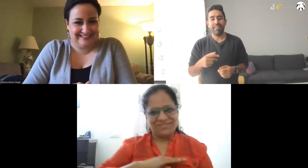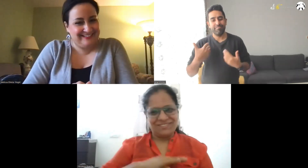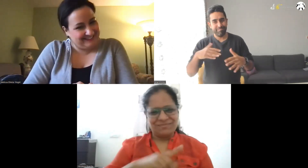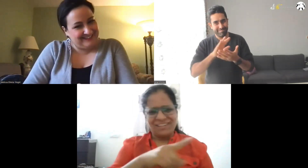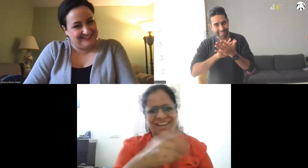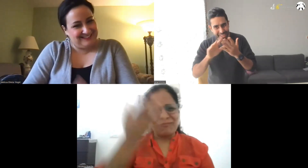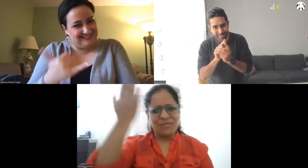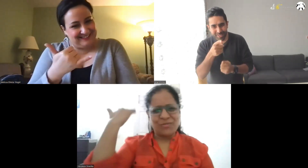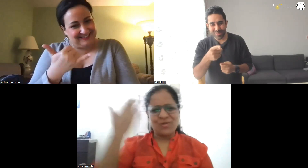Hello.